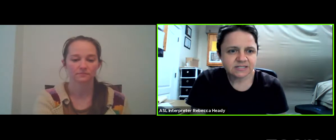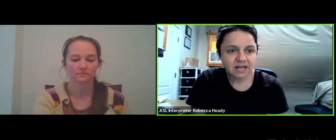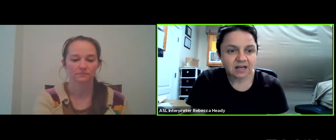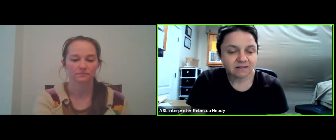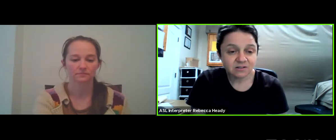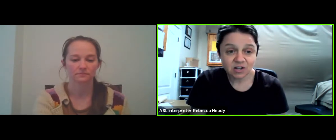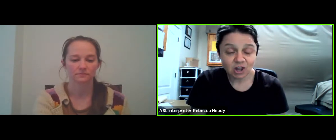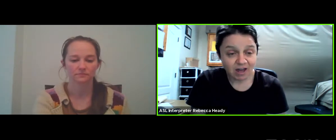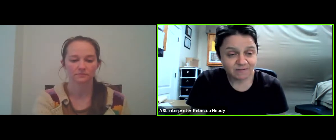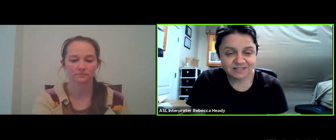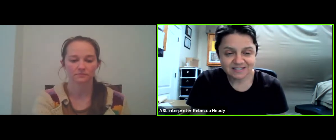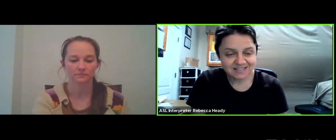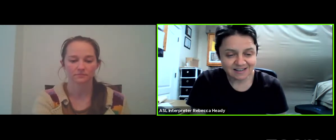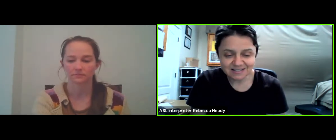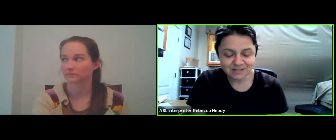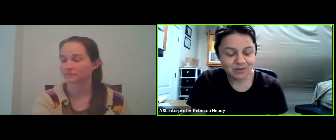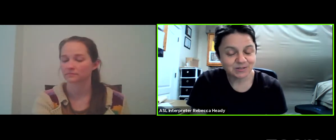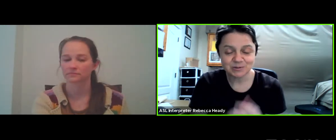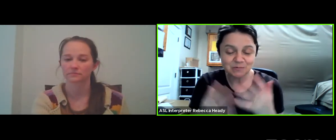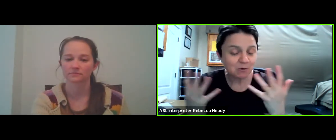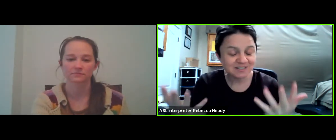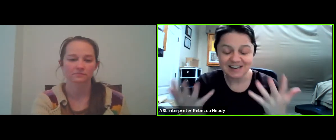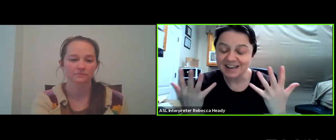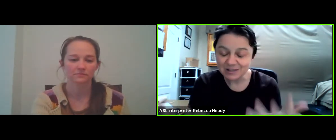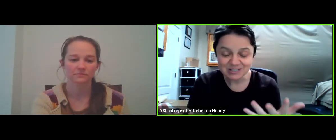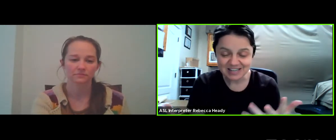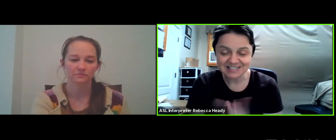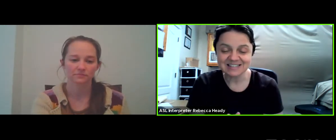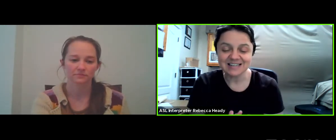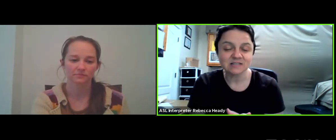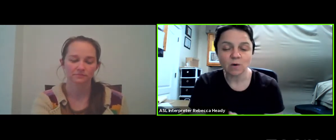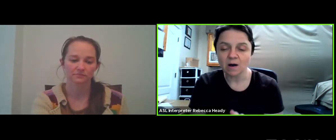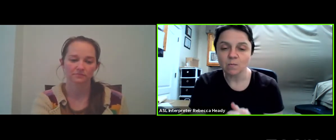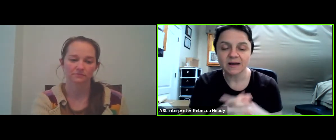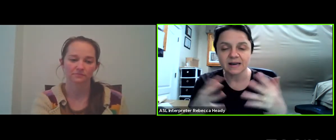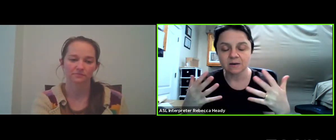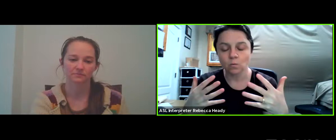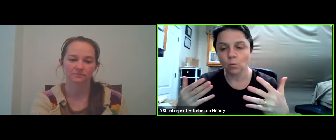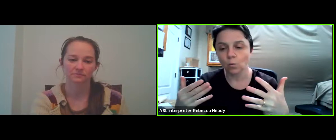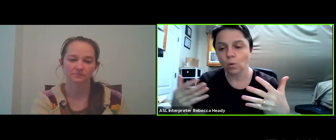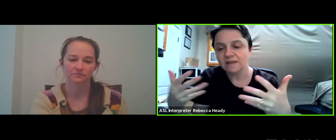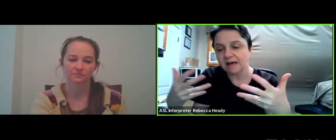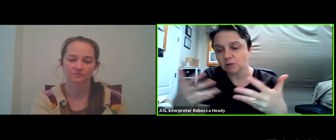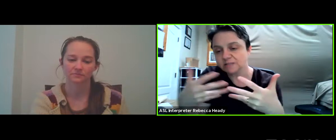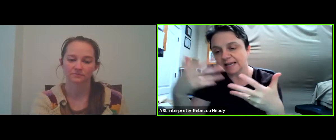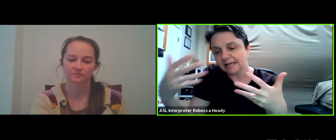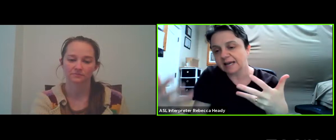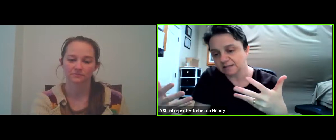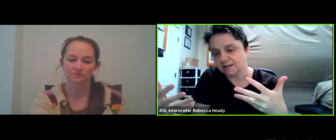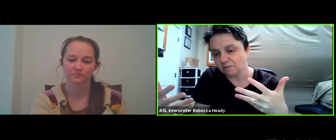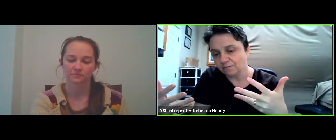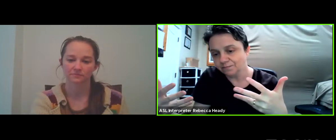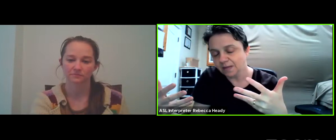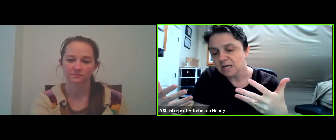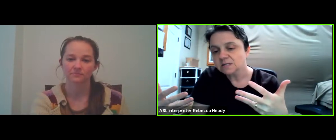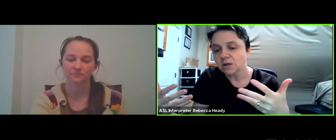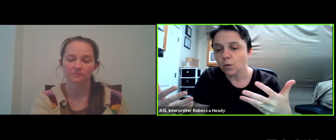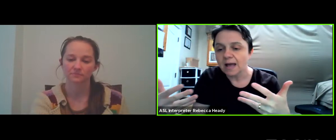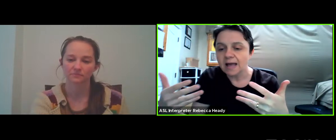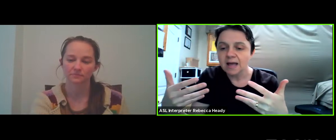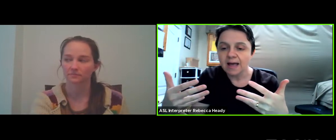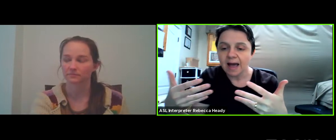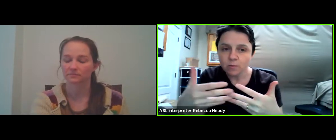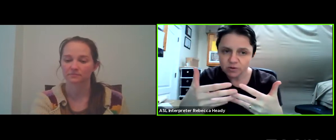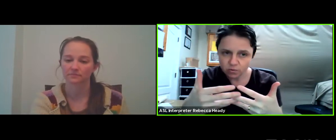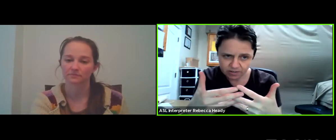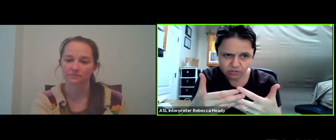there's a lot of sentences. So this is of course an English lesson as well, but what that looks like in ASL.